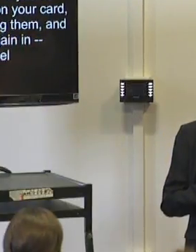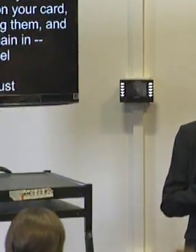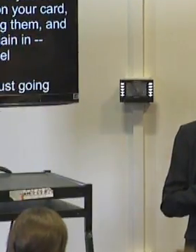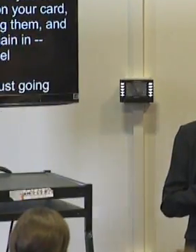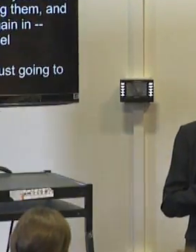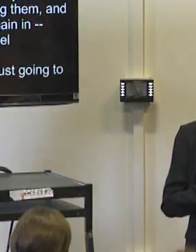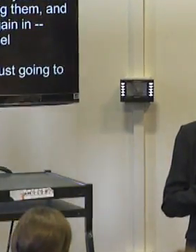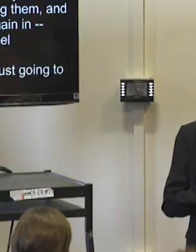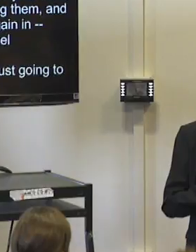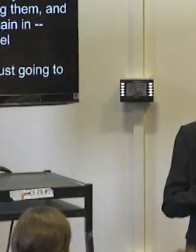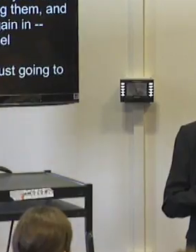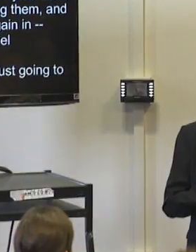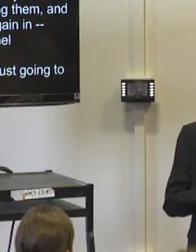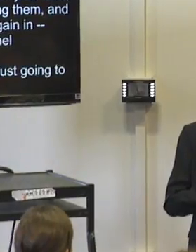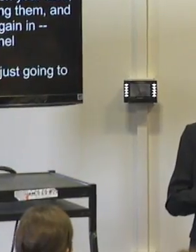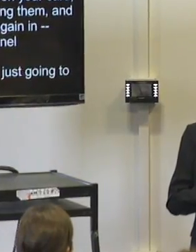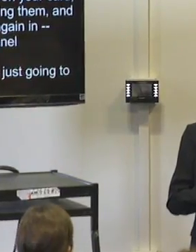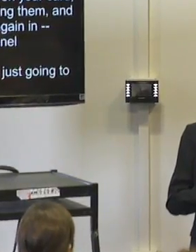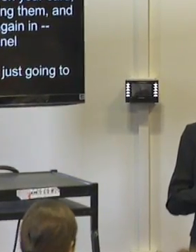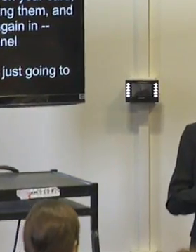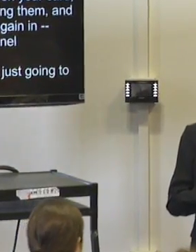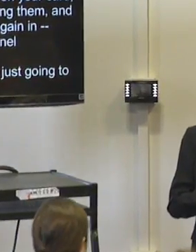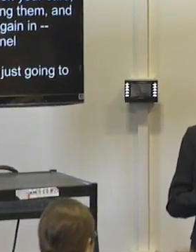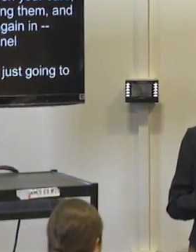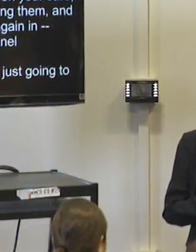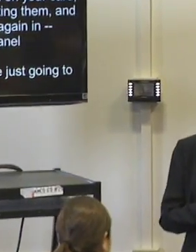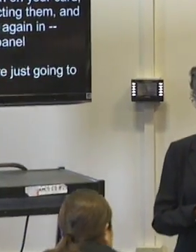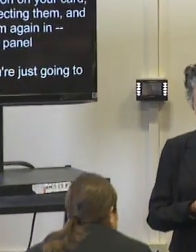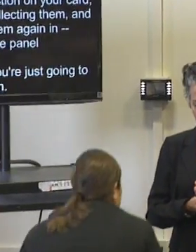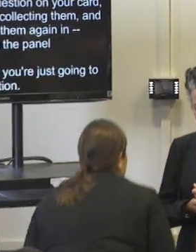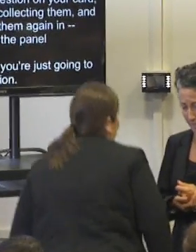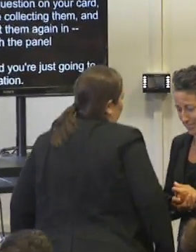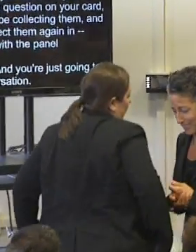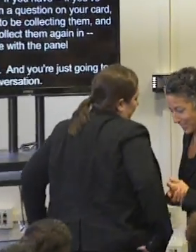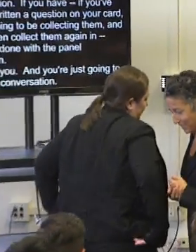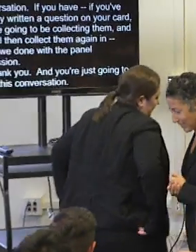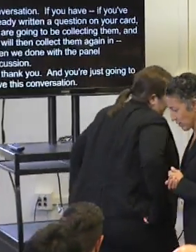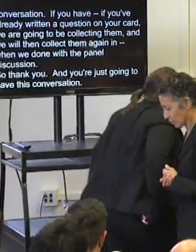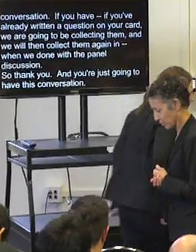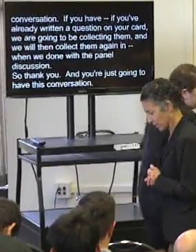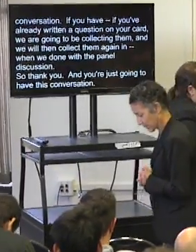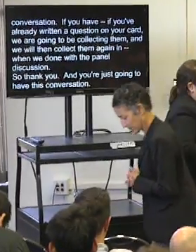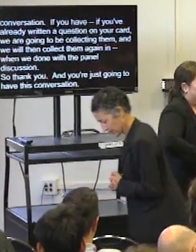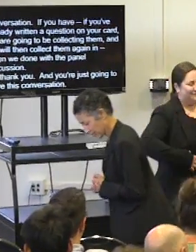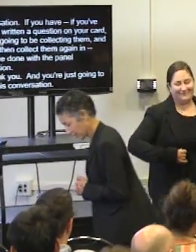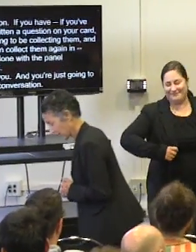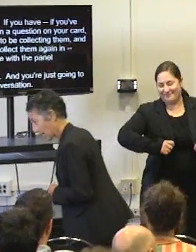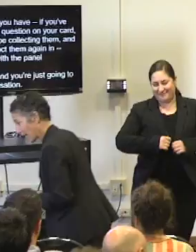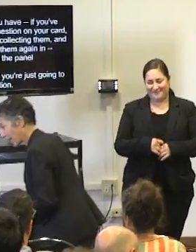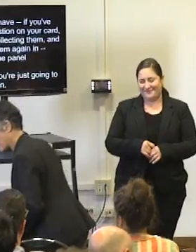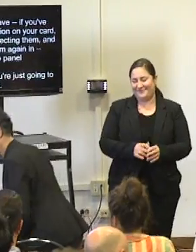conversation. I don't know if my microphone is on. I think it is. It is? Okay. So are we hooked up?